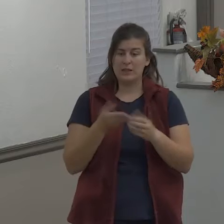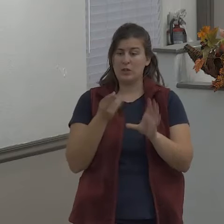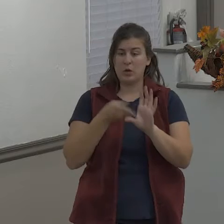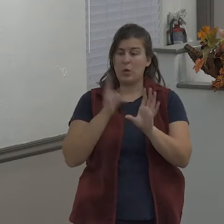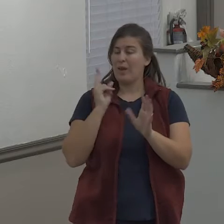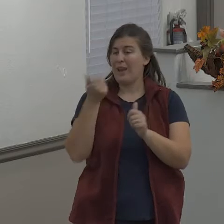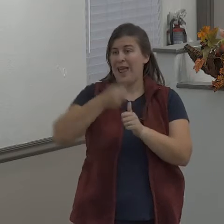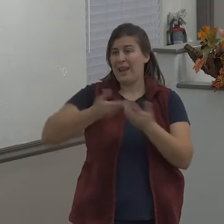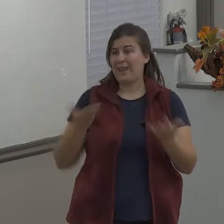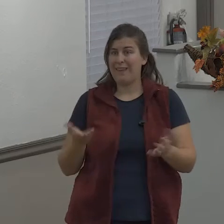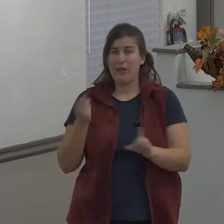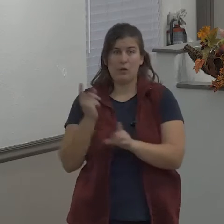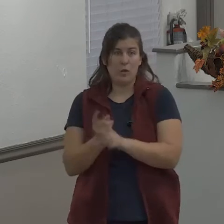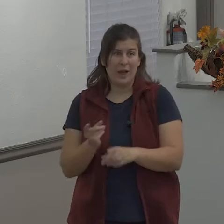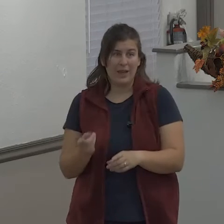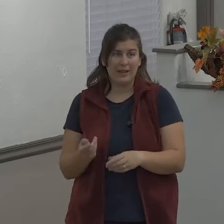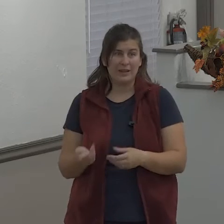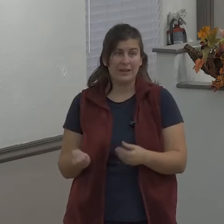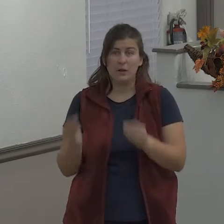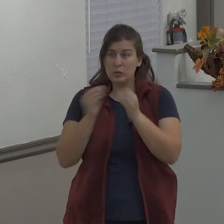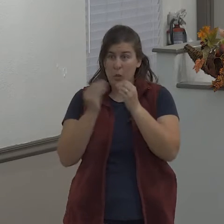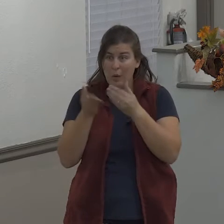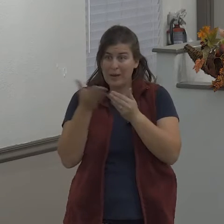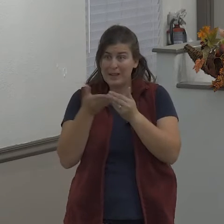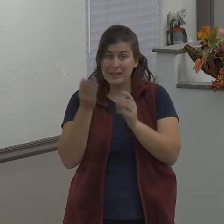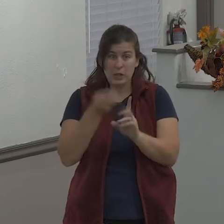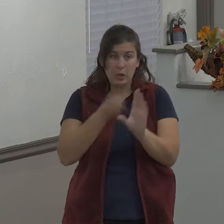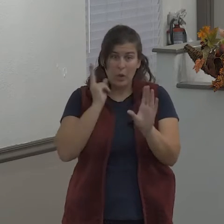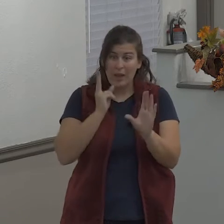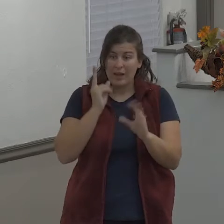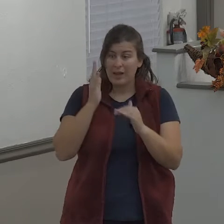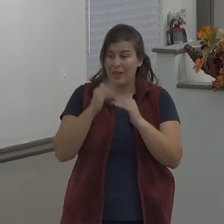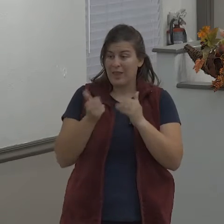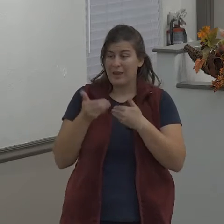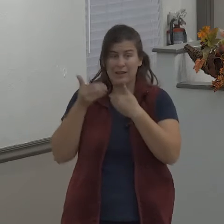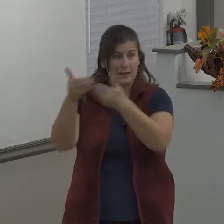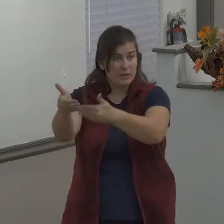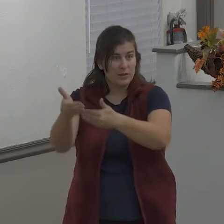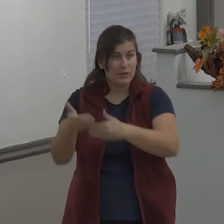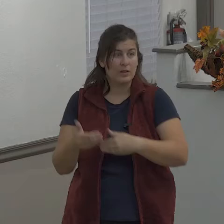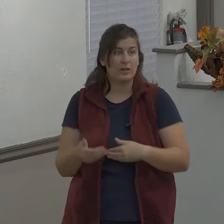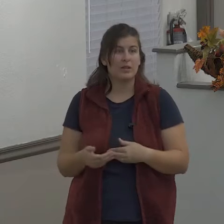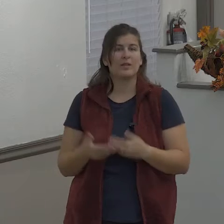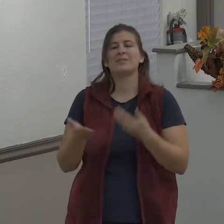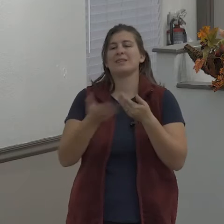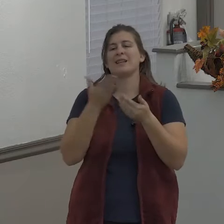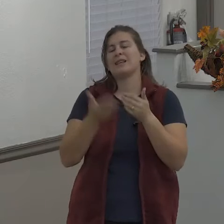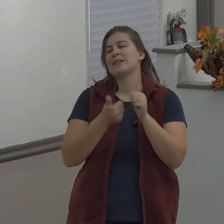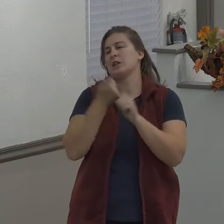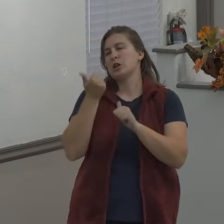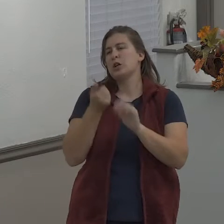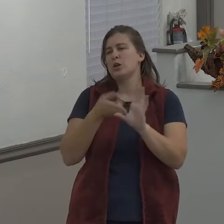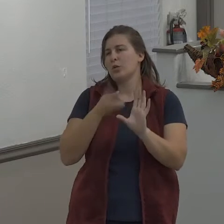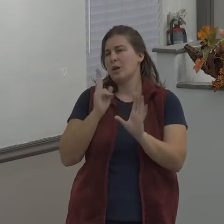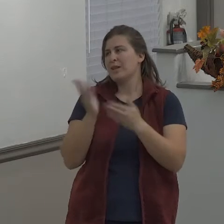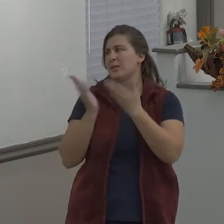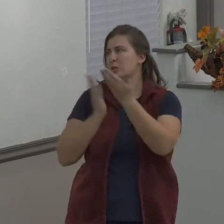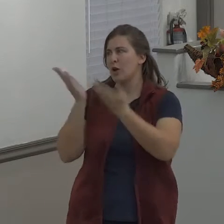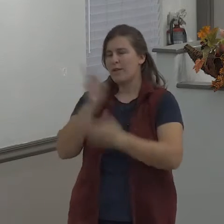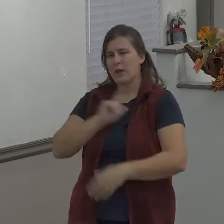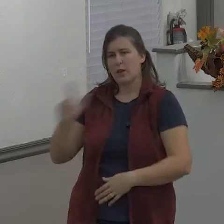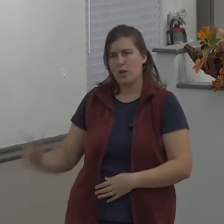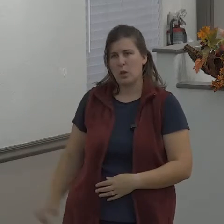Quit anything. It's easier to quit than to keep going. It's easier to quit serving the Lord.